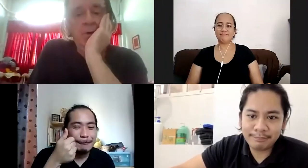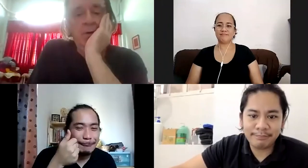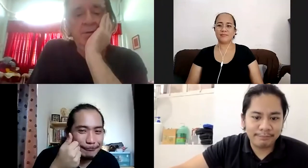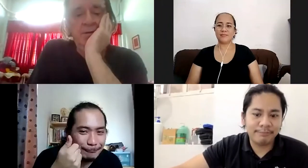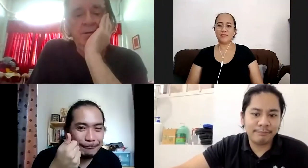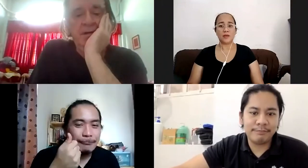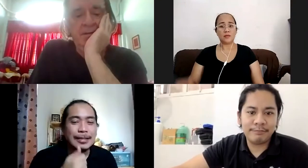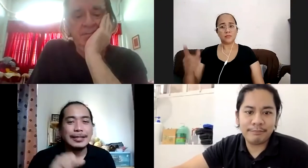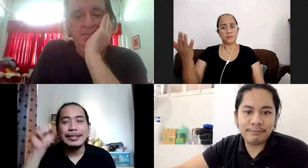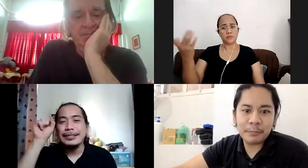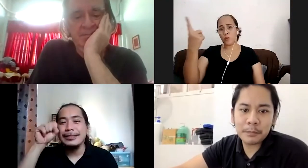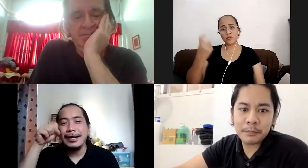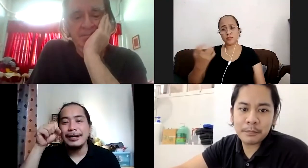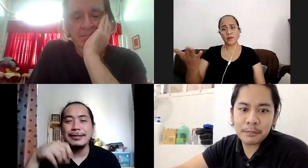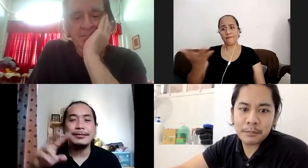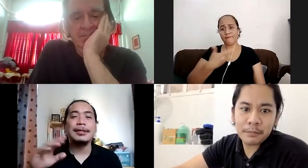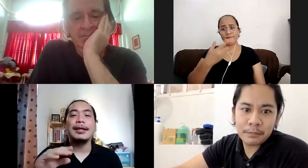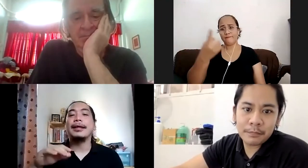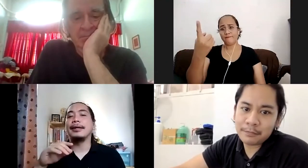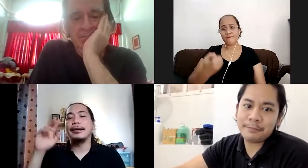Any more questions on that?